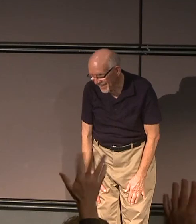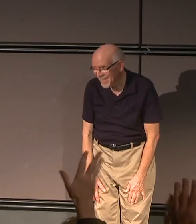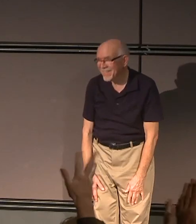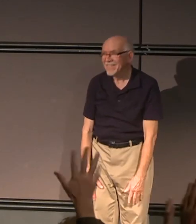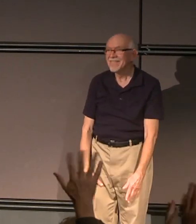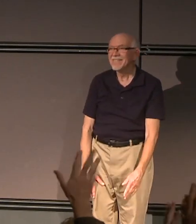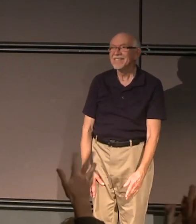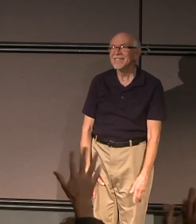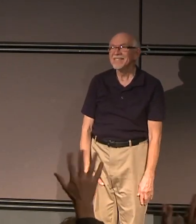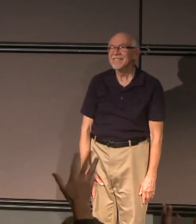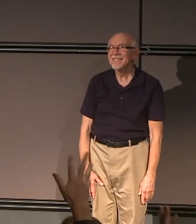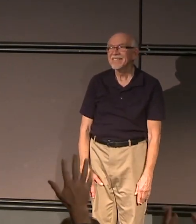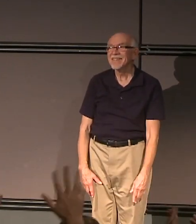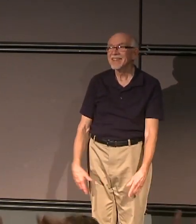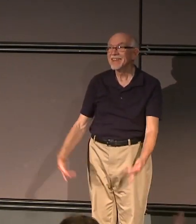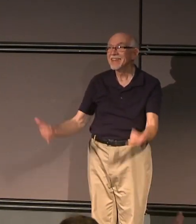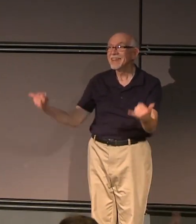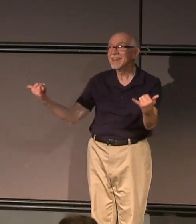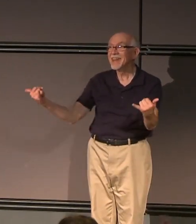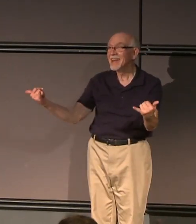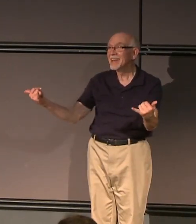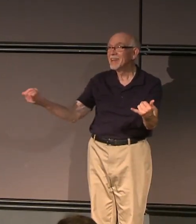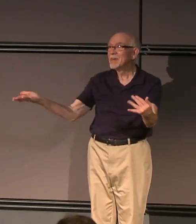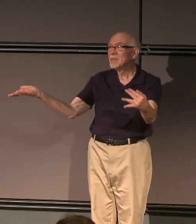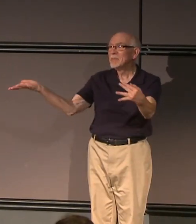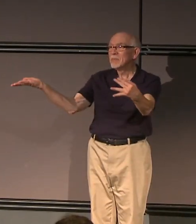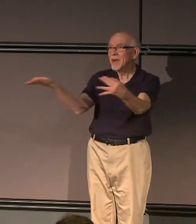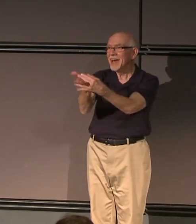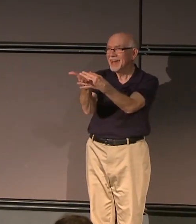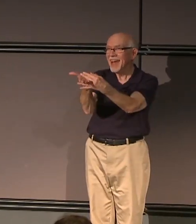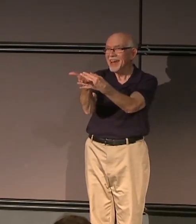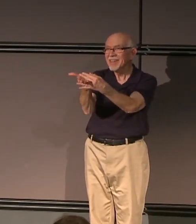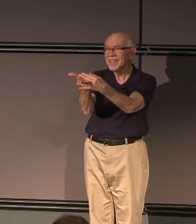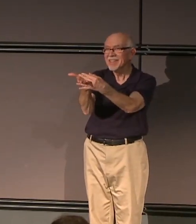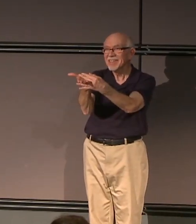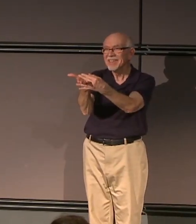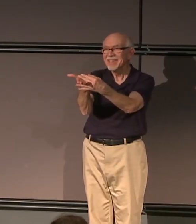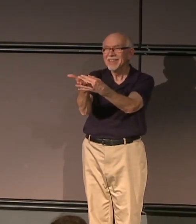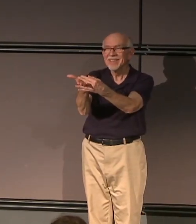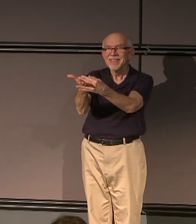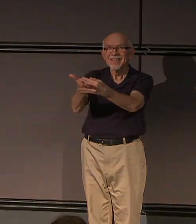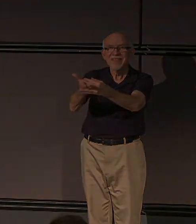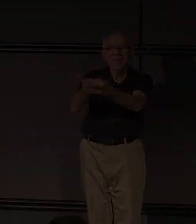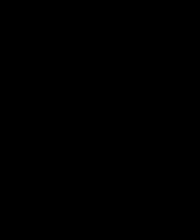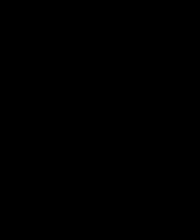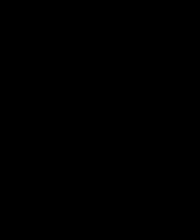Thank you. I believe it's now intermission.